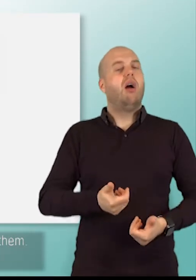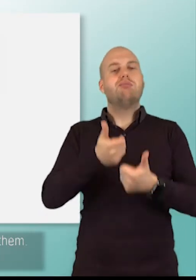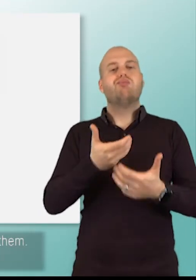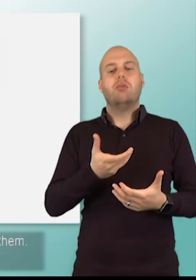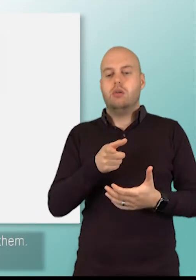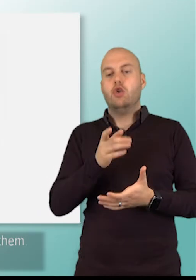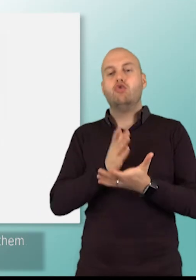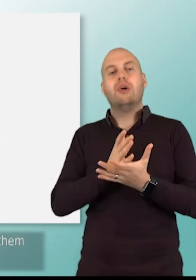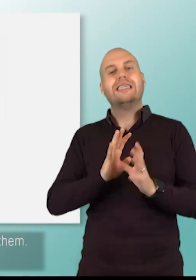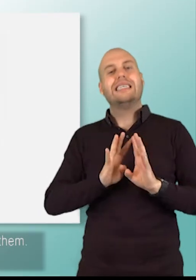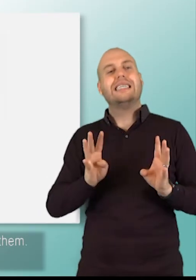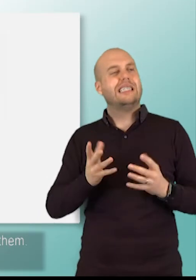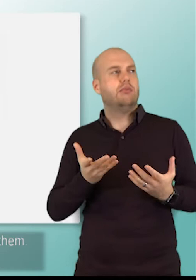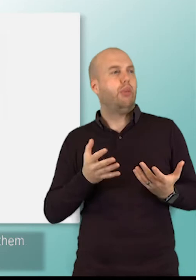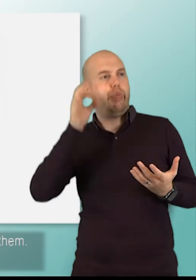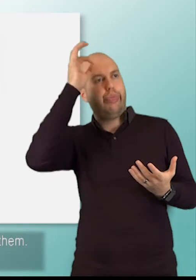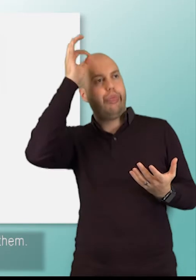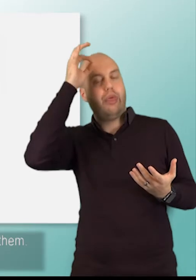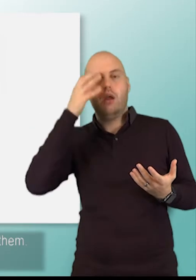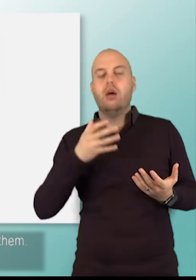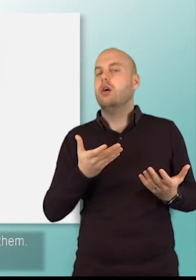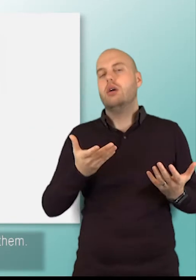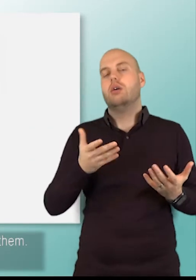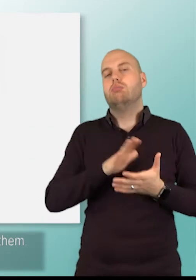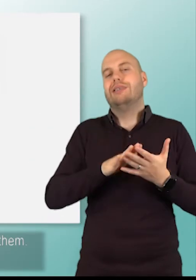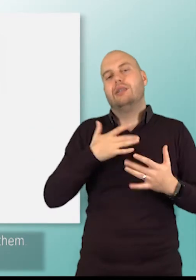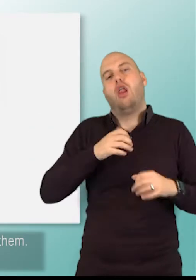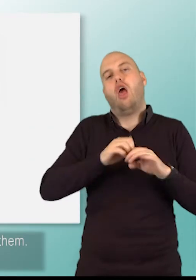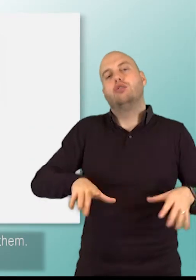if trustees don't fully understand what's expected of them.